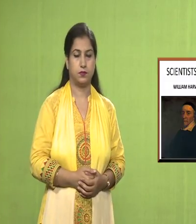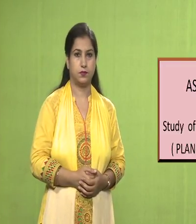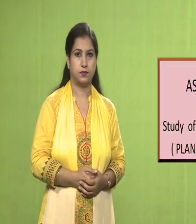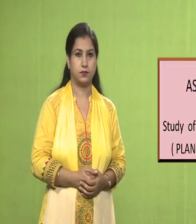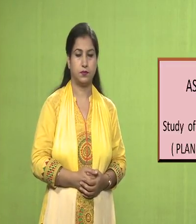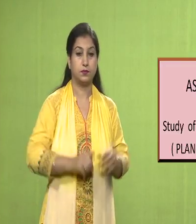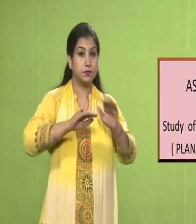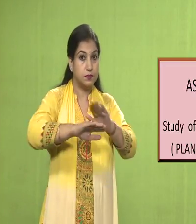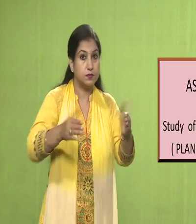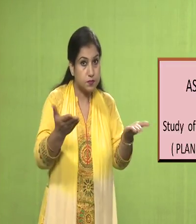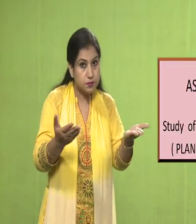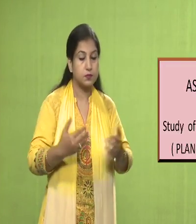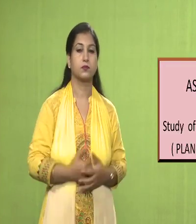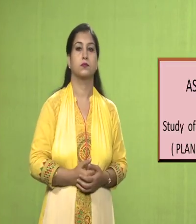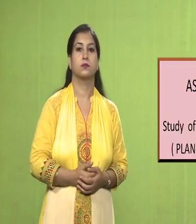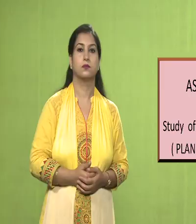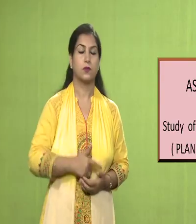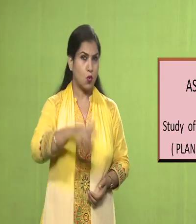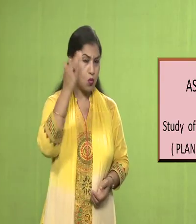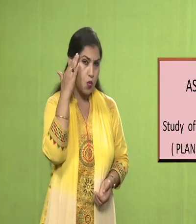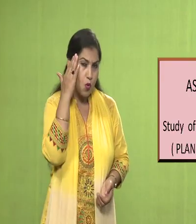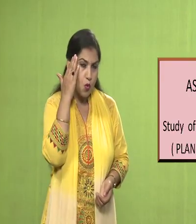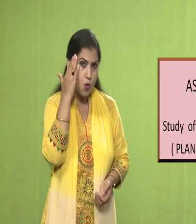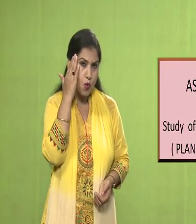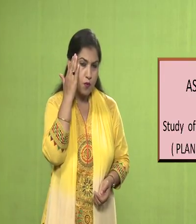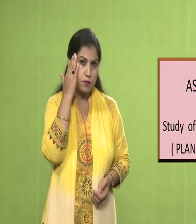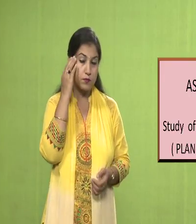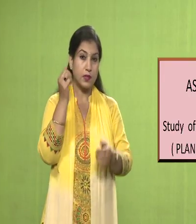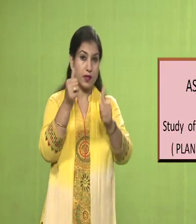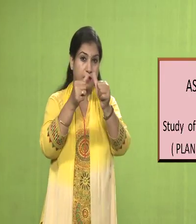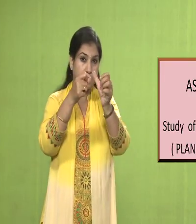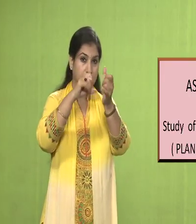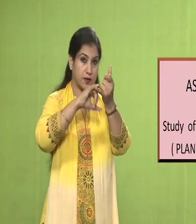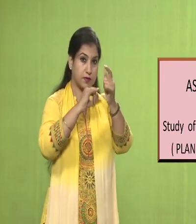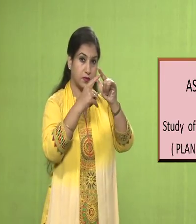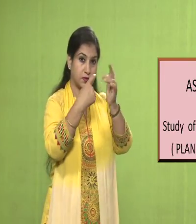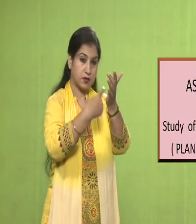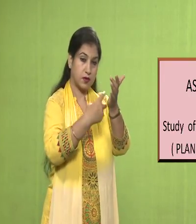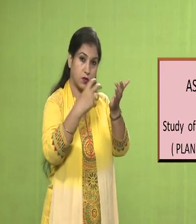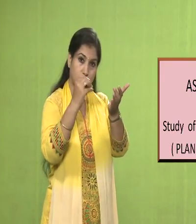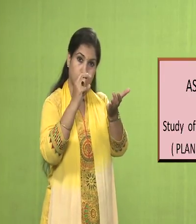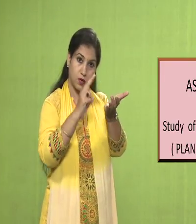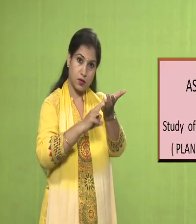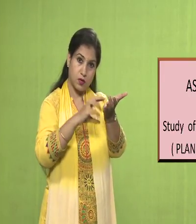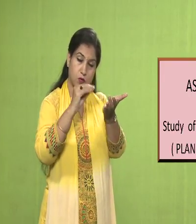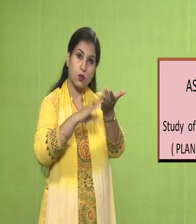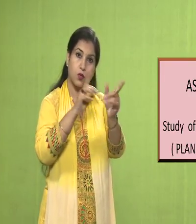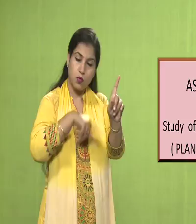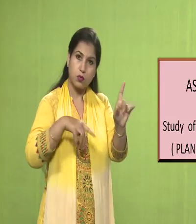Dear learners, are you aware that in the field of astronomy, also many new discoveries were made?